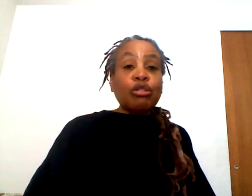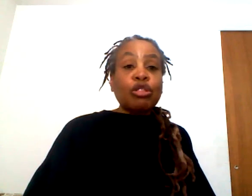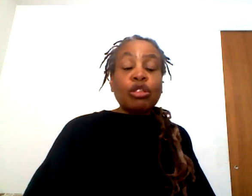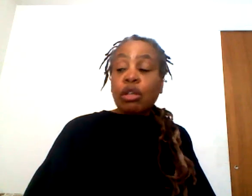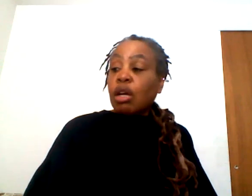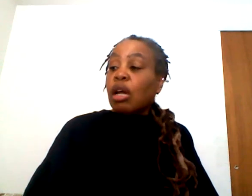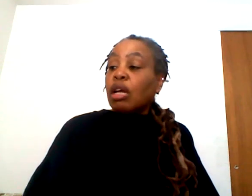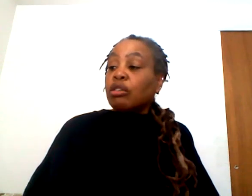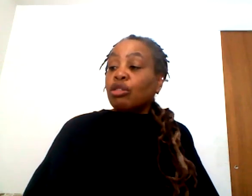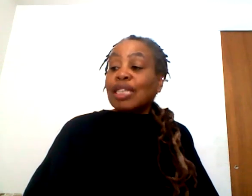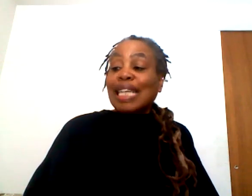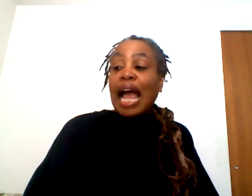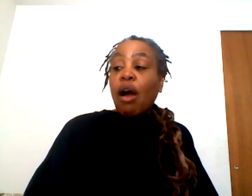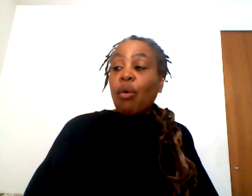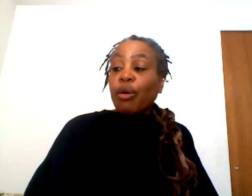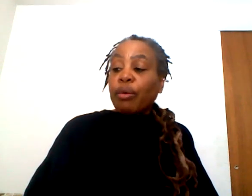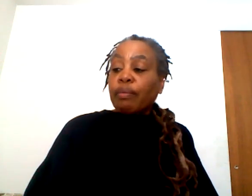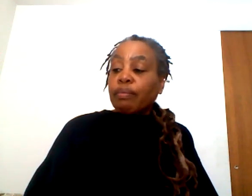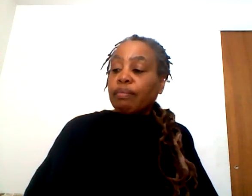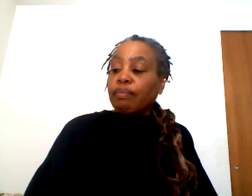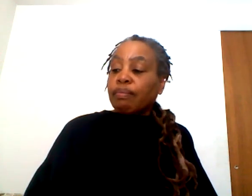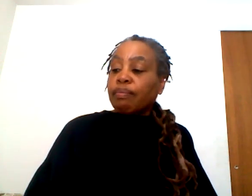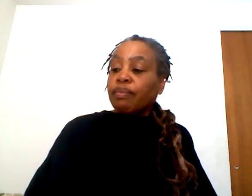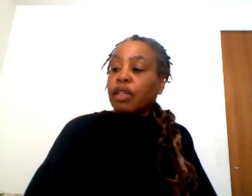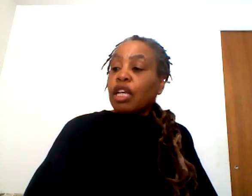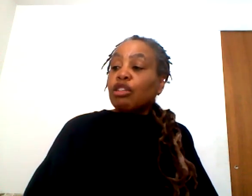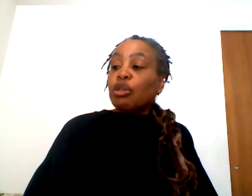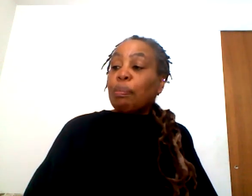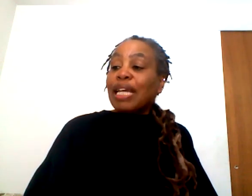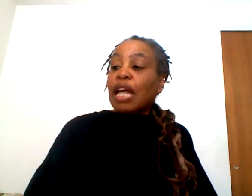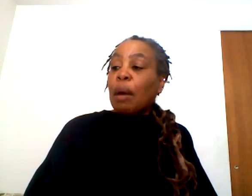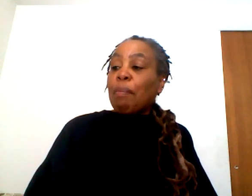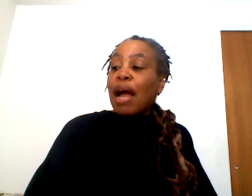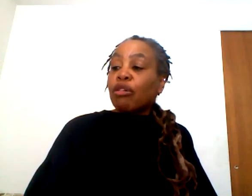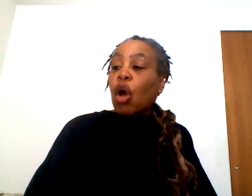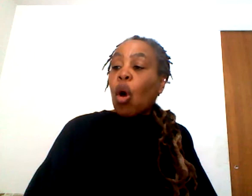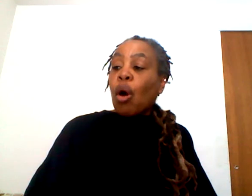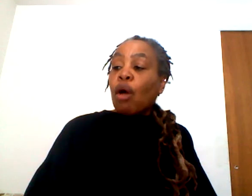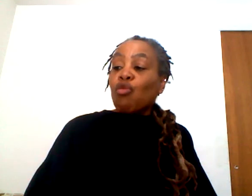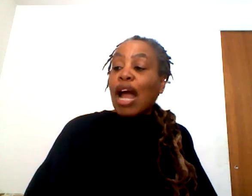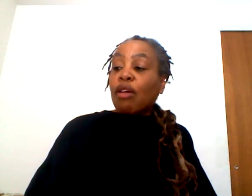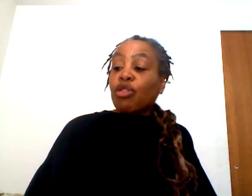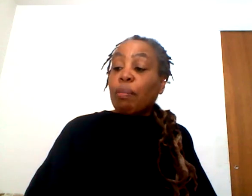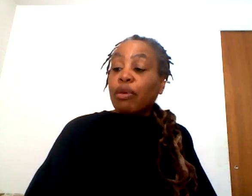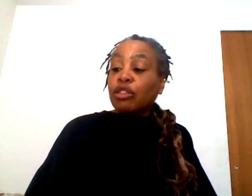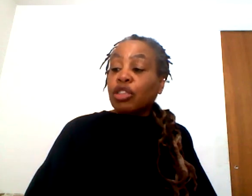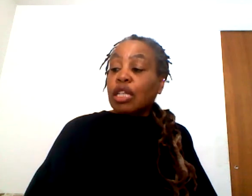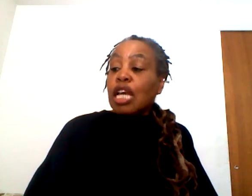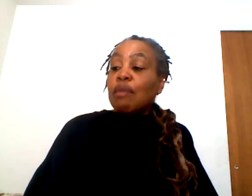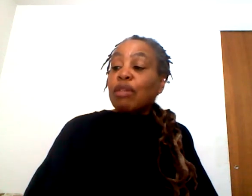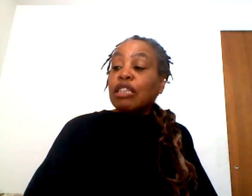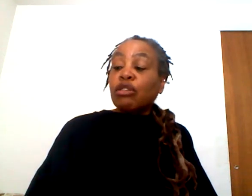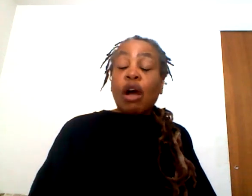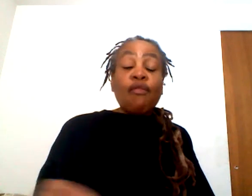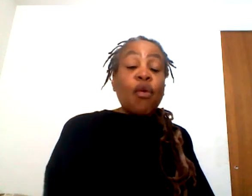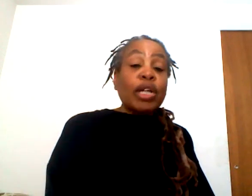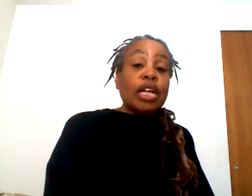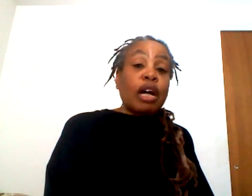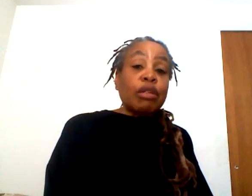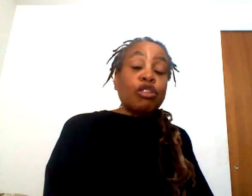search, to scour. To beat about or around the bush means to avoid coming to